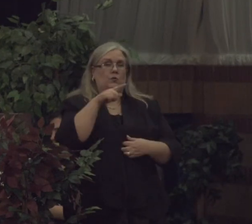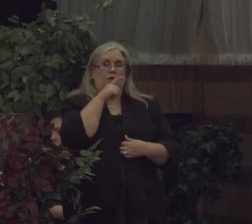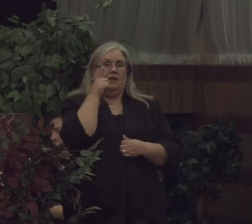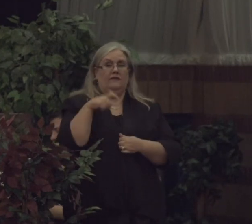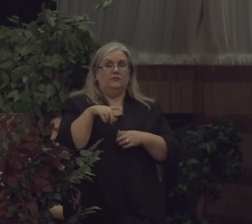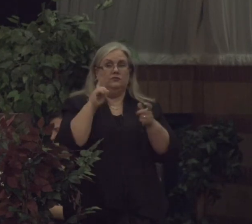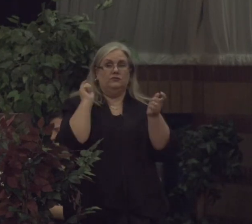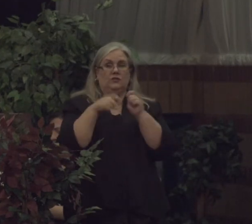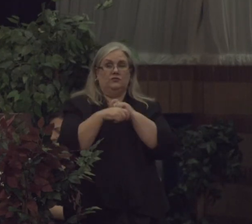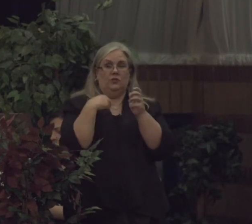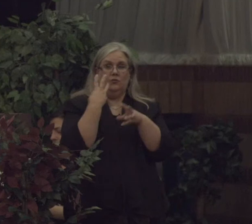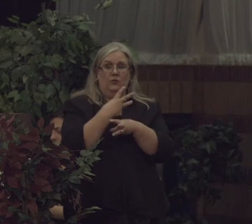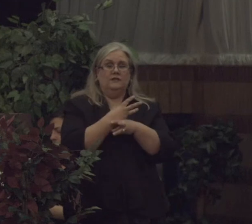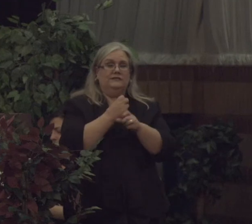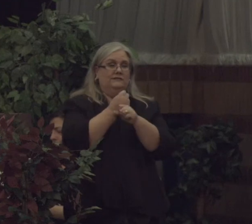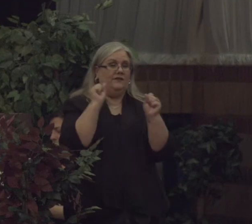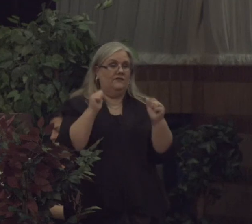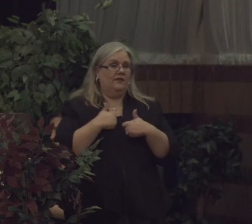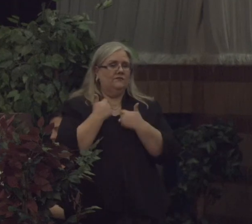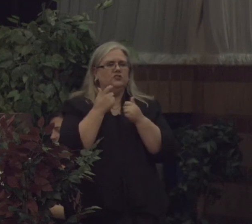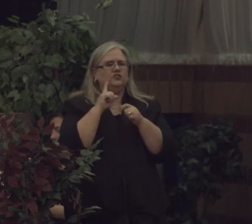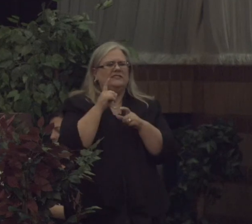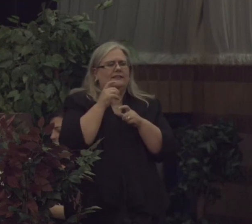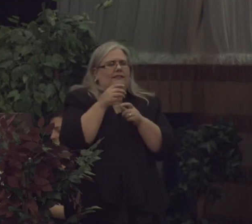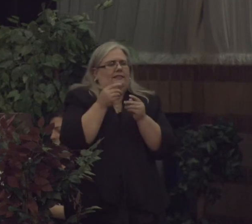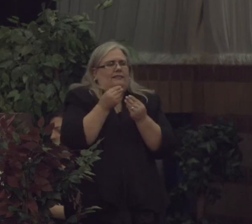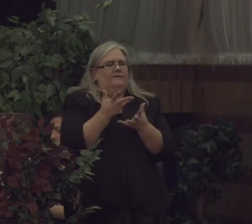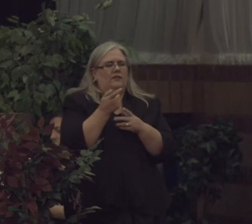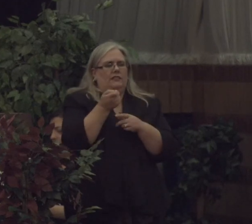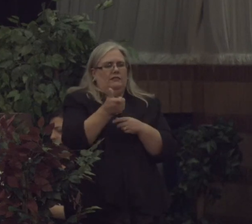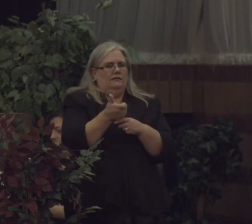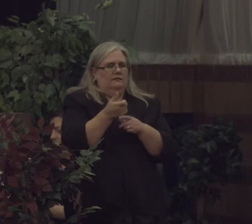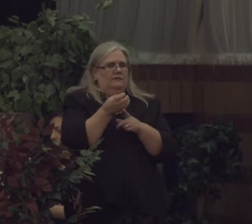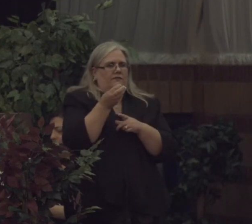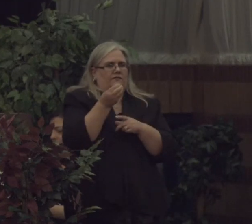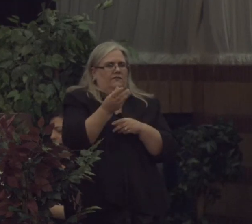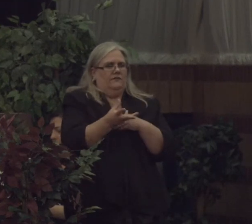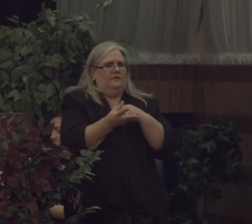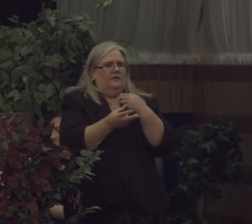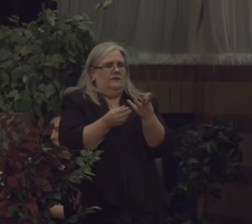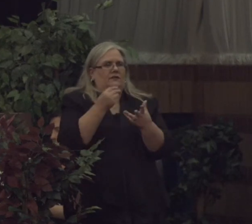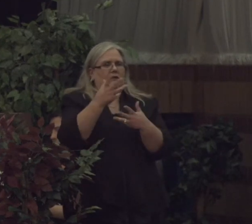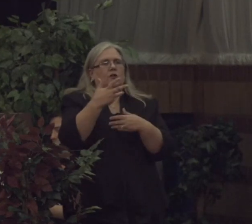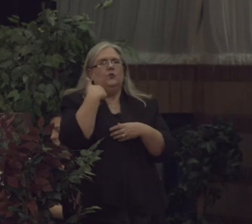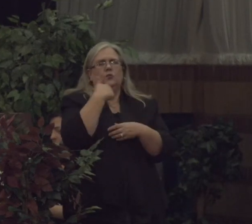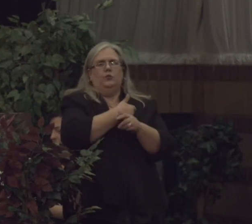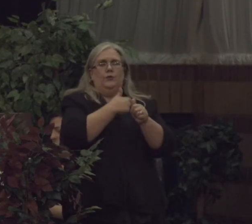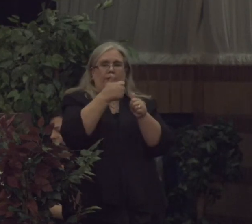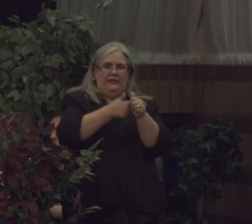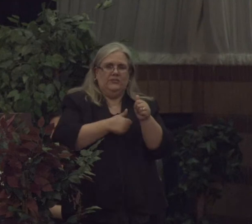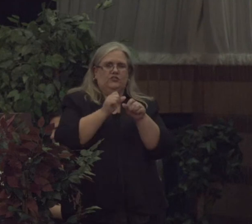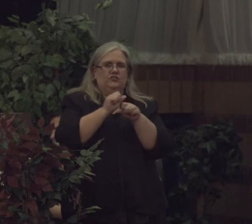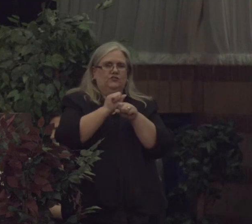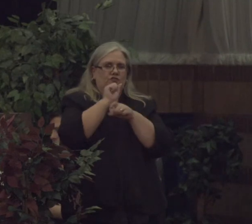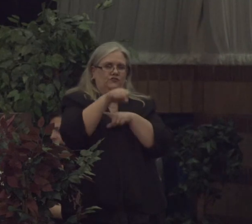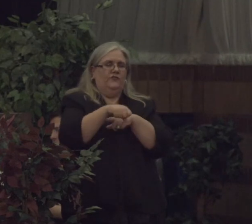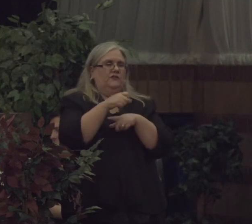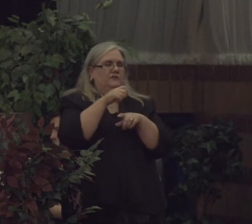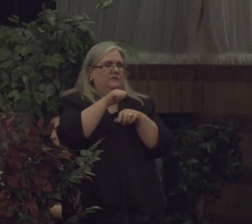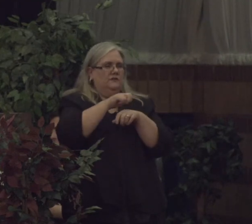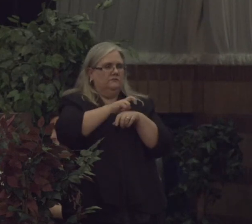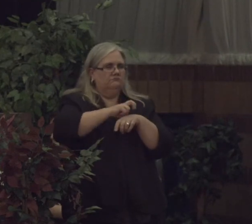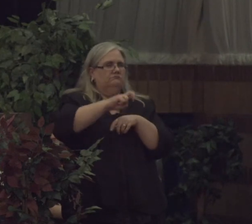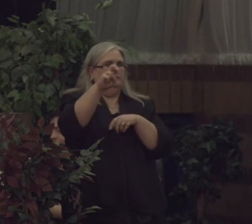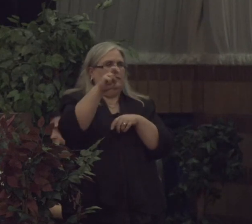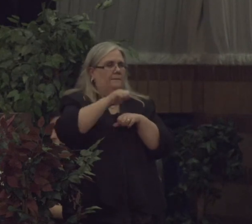don't have to save lives. Just leave a stone for others to follow. We will each traverse our own mountains. They'll have their peaks and valleys, but you don't